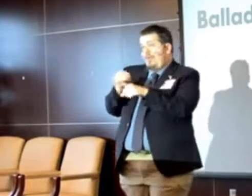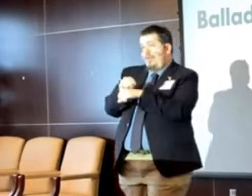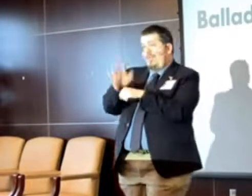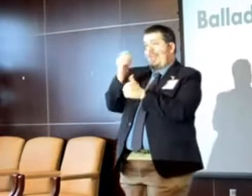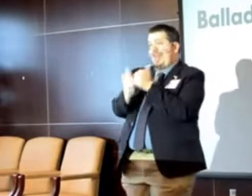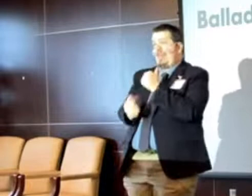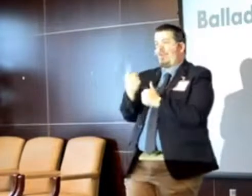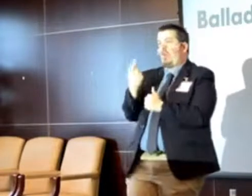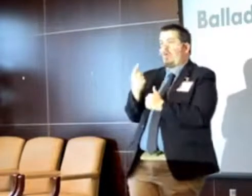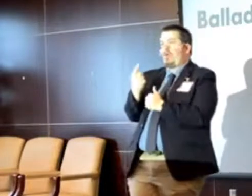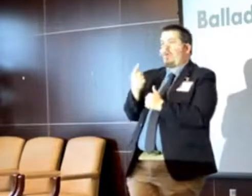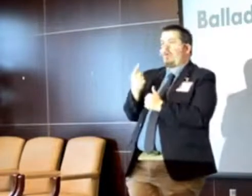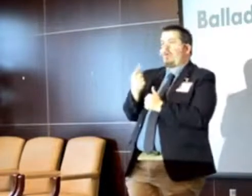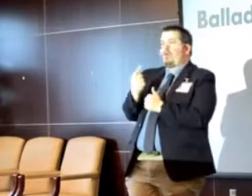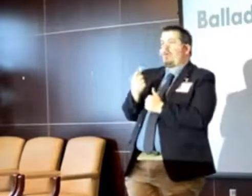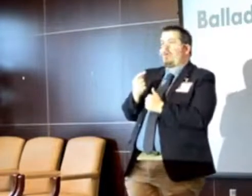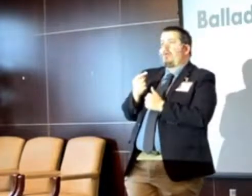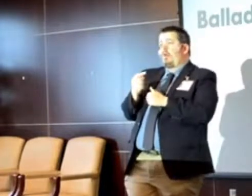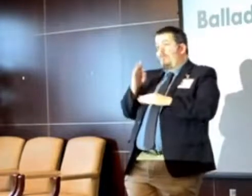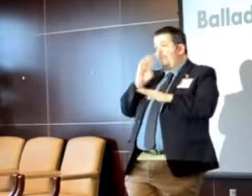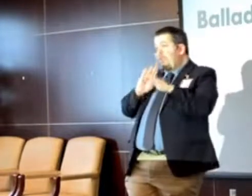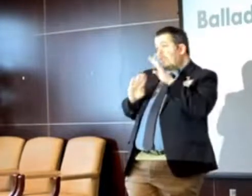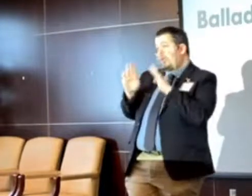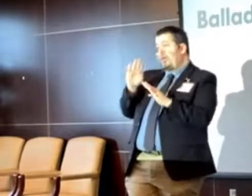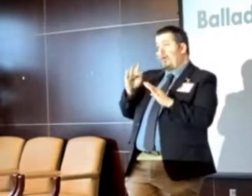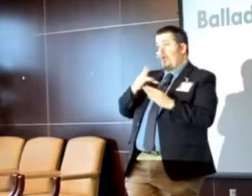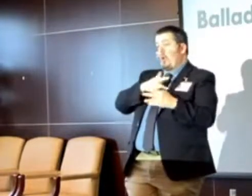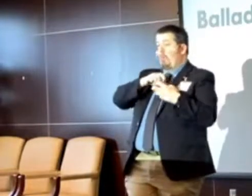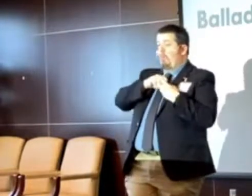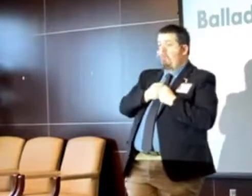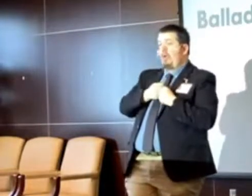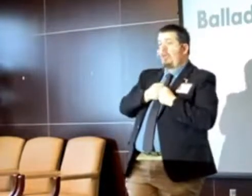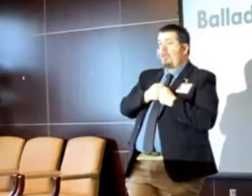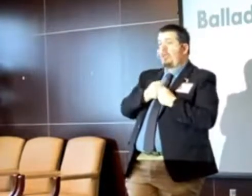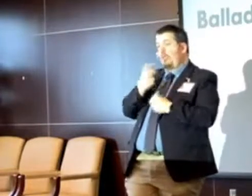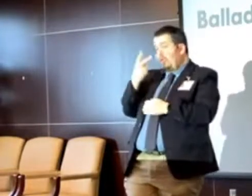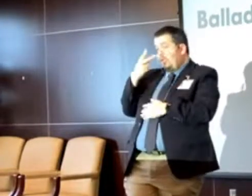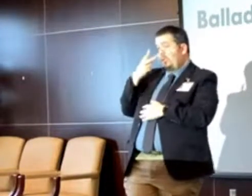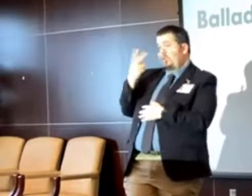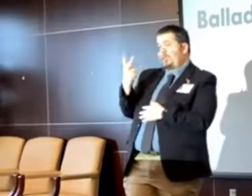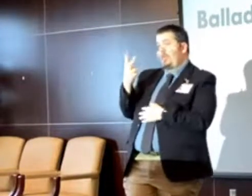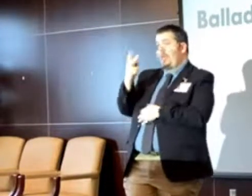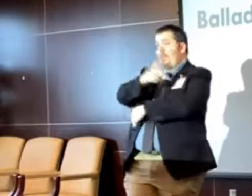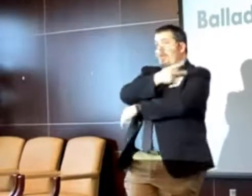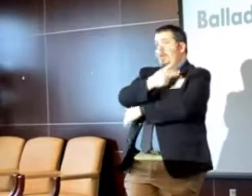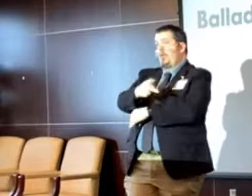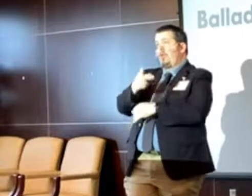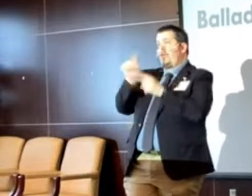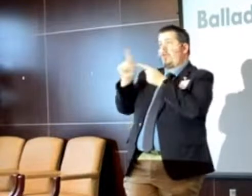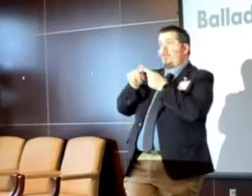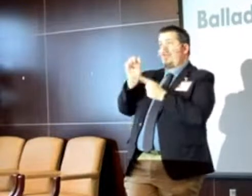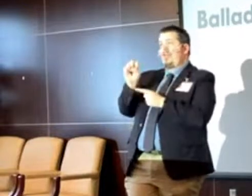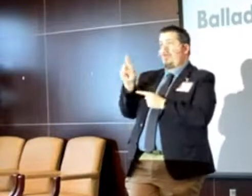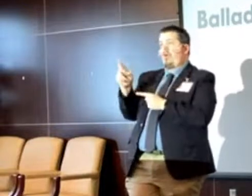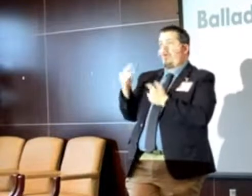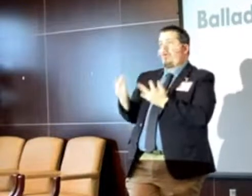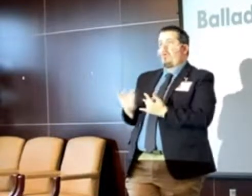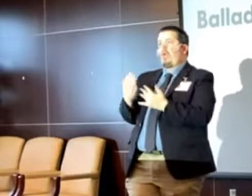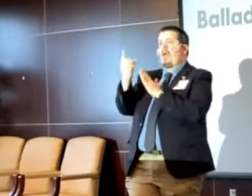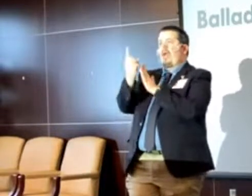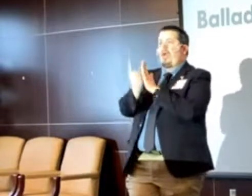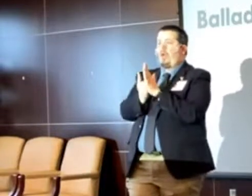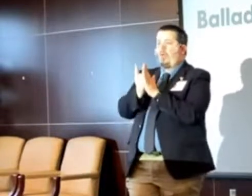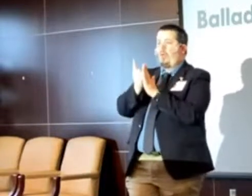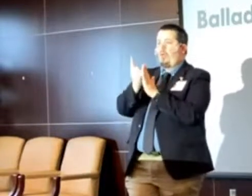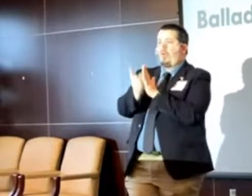everybody. It's frustrating and heartbreaking to see patients who go to the ER and wait hours